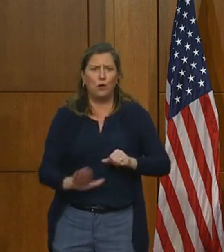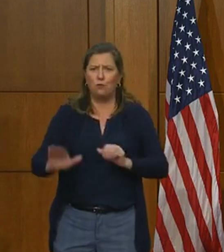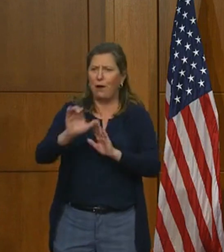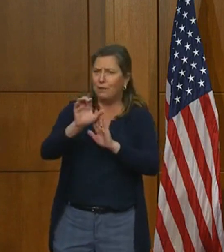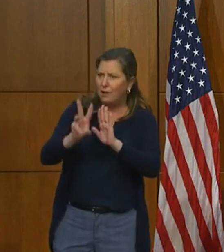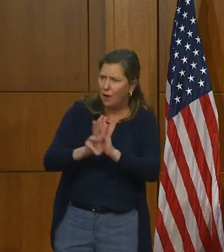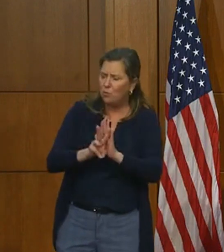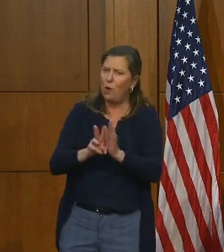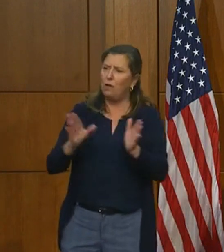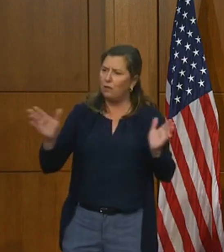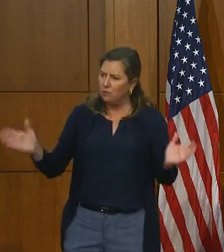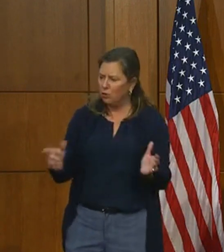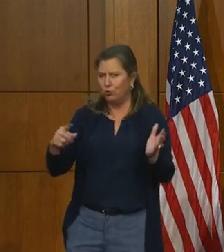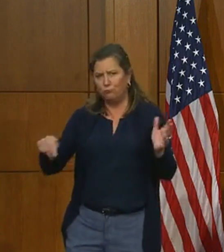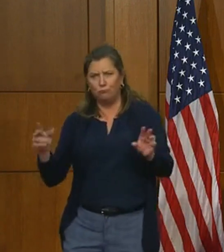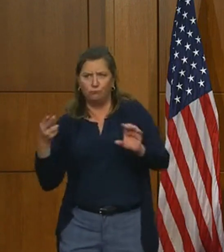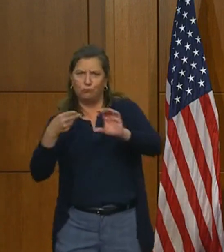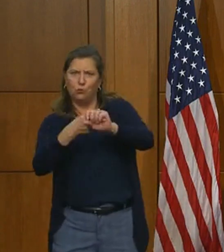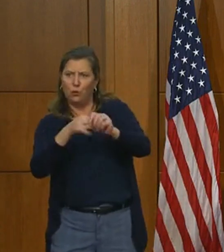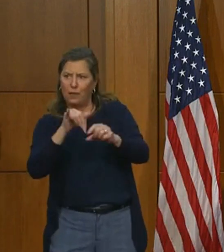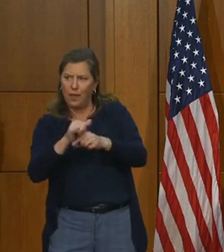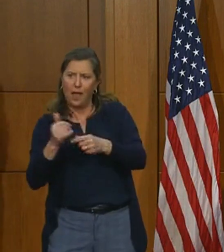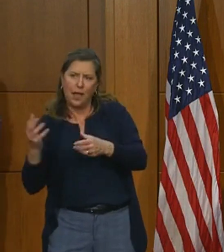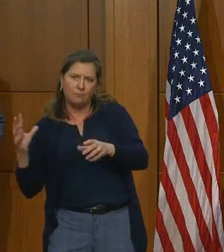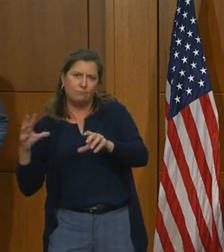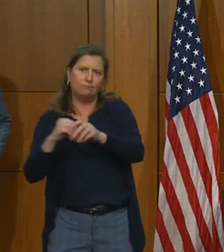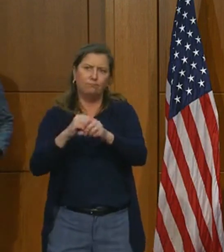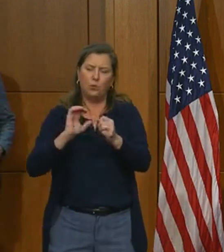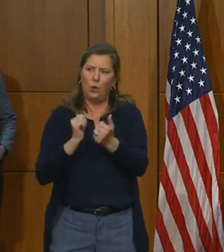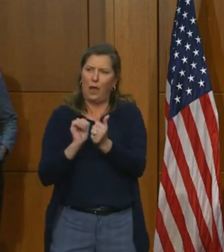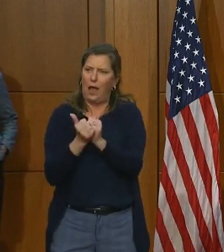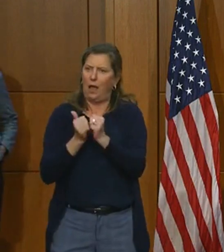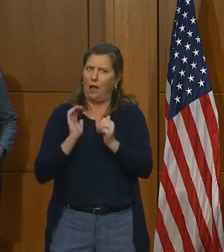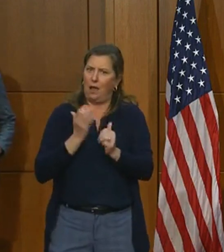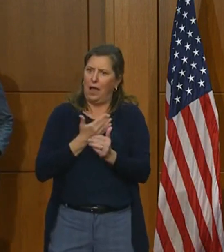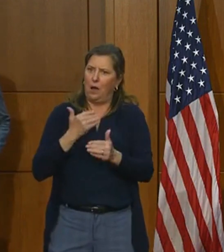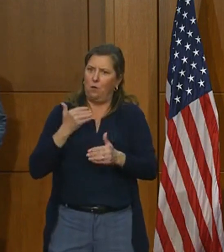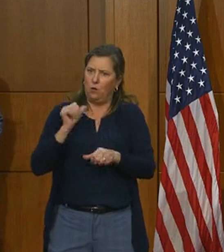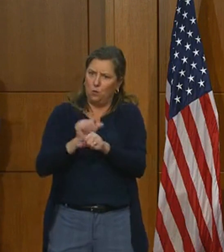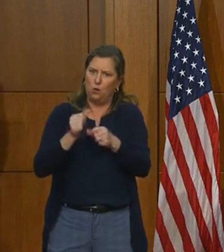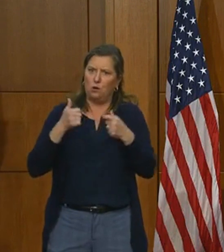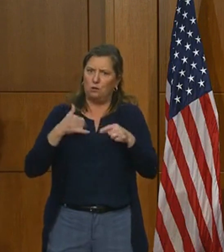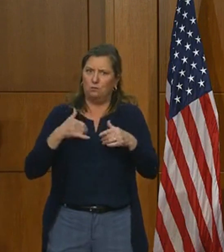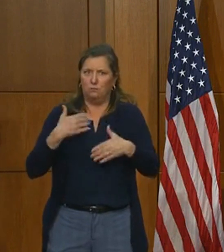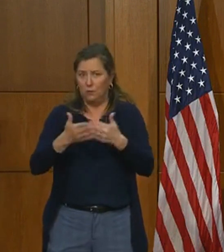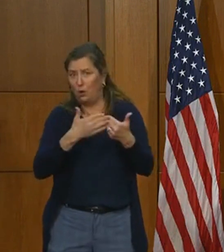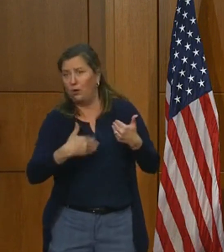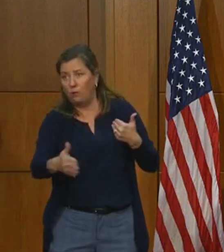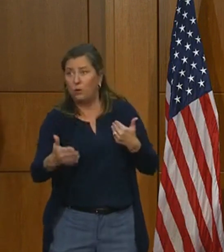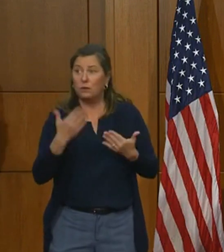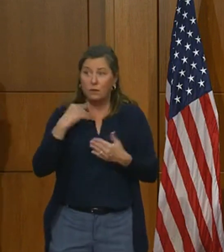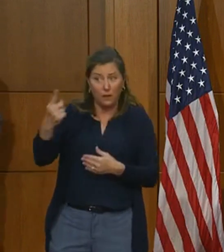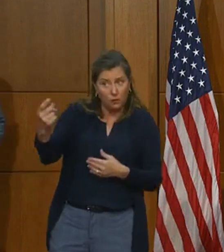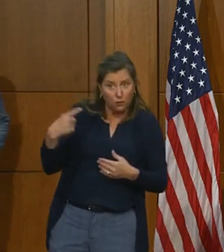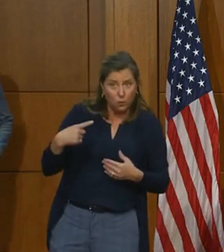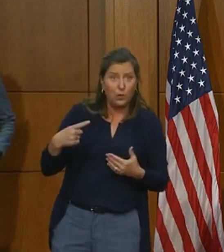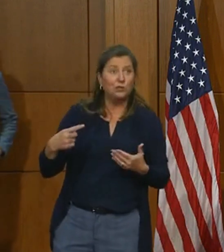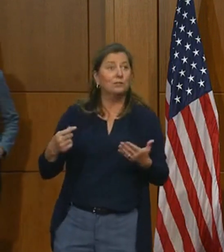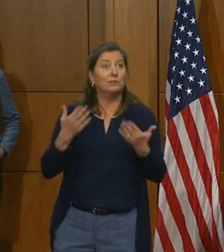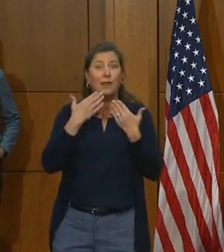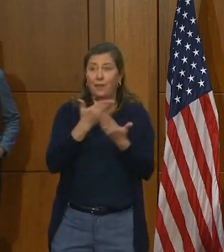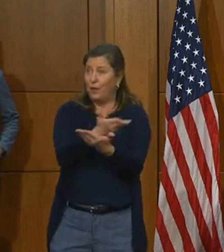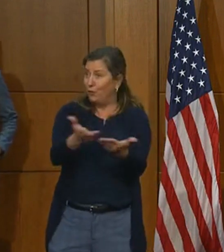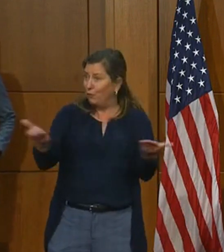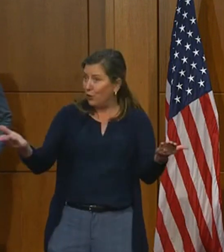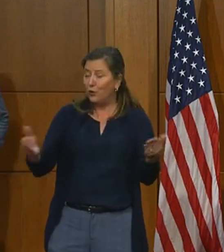we'd encourage them to be part of that, a part of our efforts as we move forward. So thank you for the question, and thanks to all of